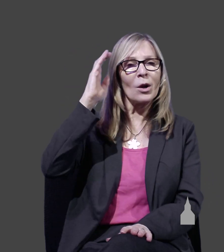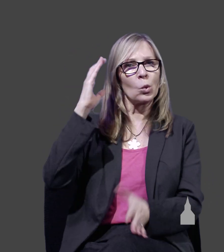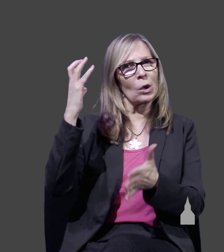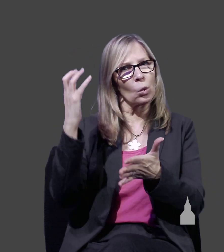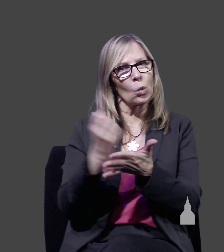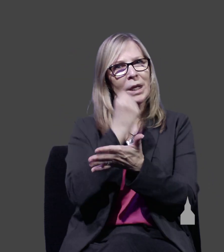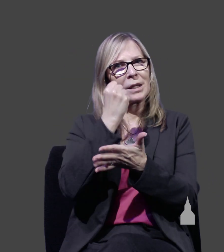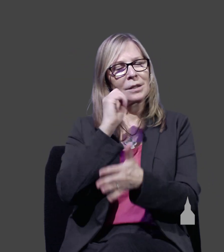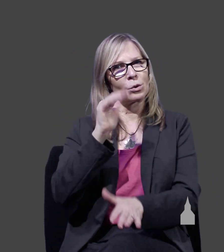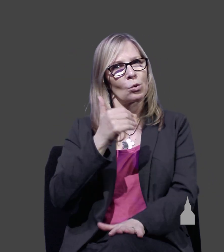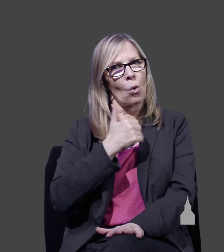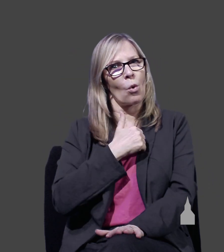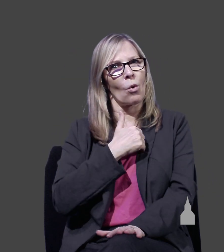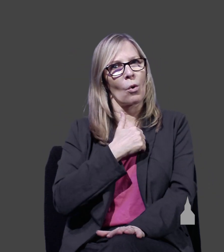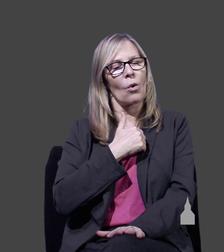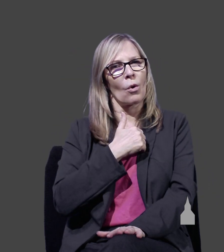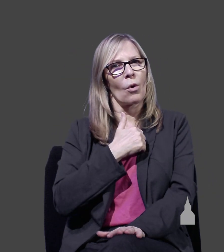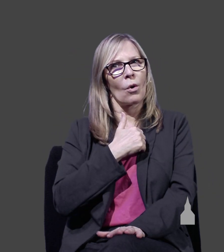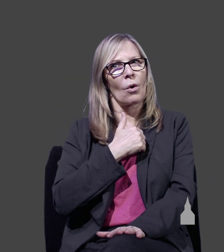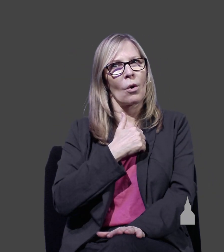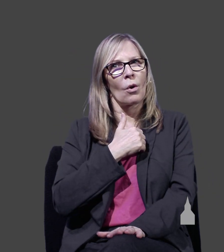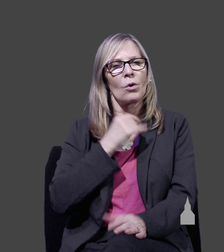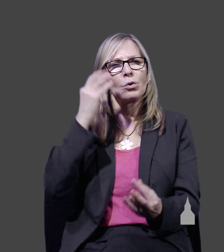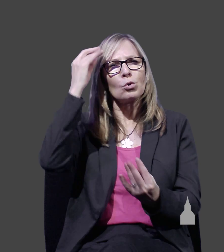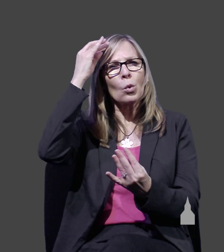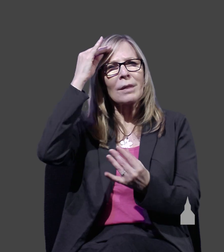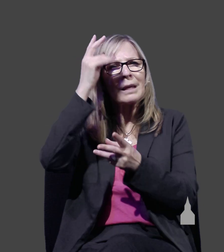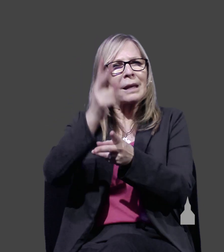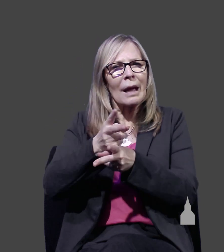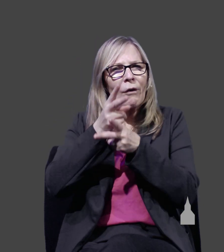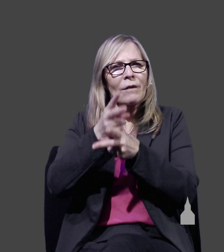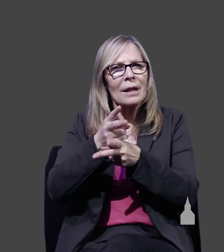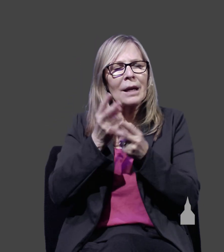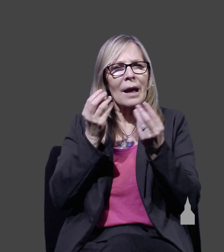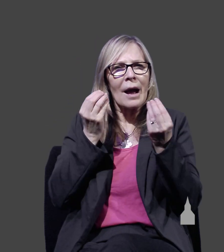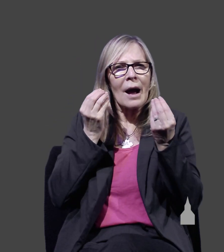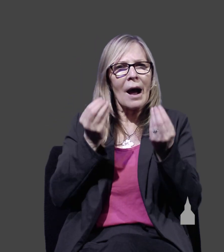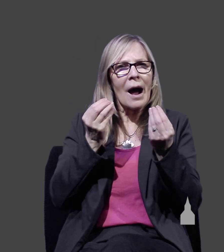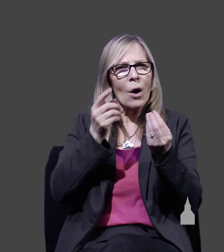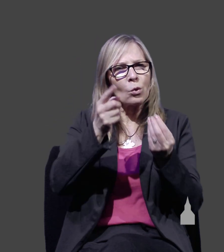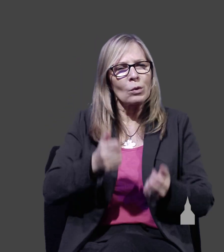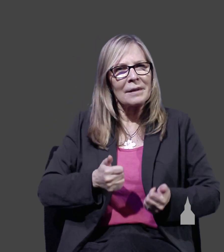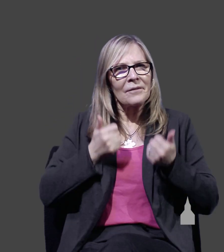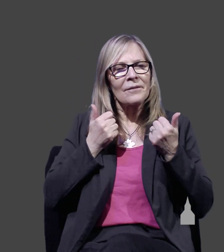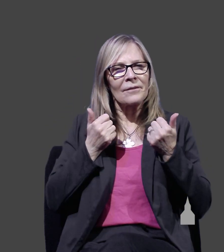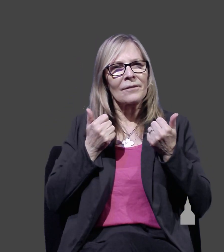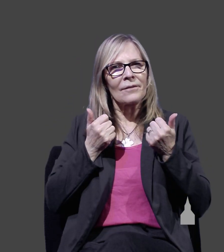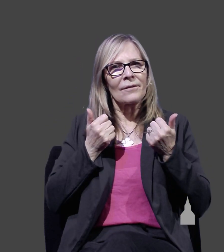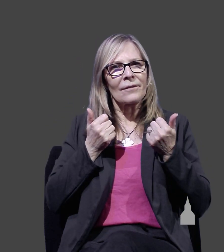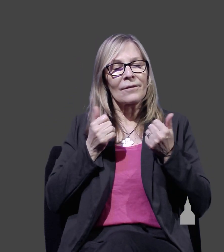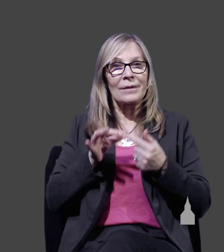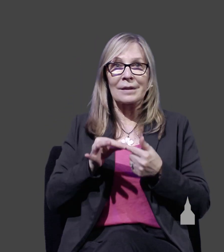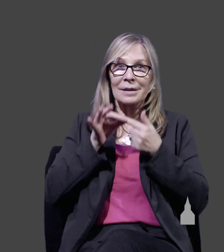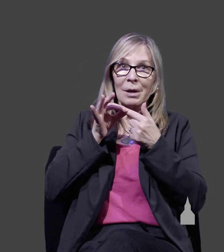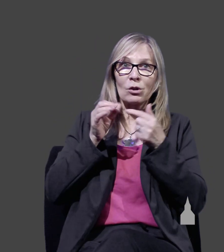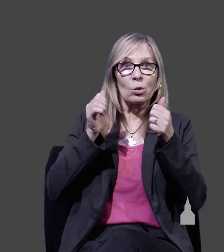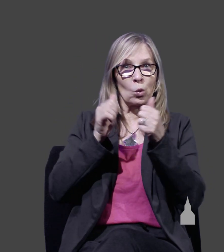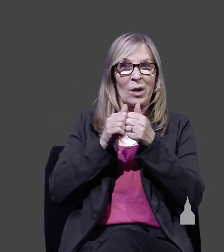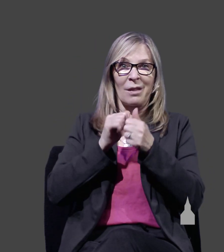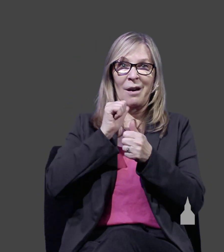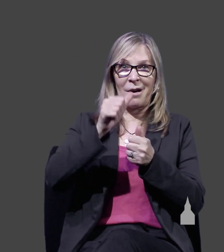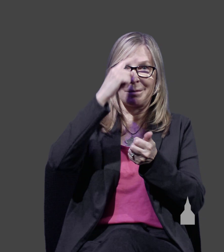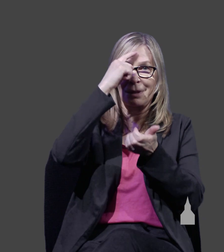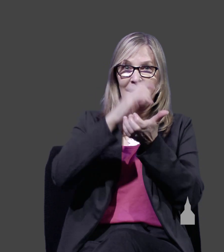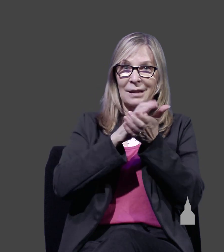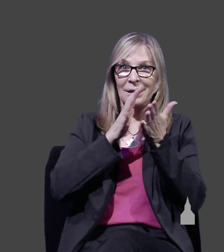So can I plead with you this morning? Think carefully about how you live, particularly amongst